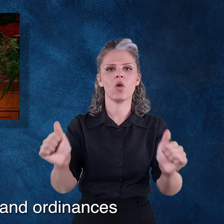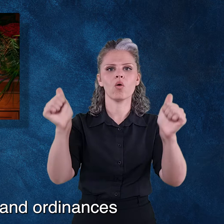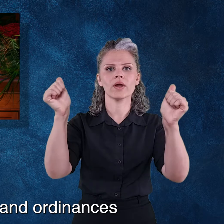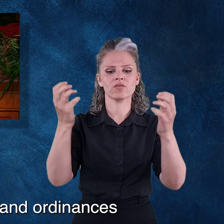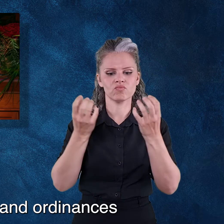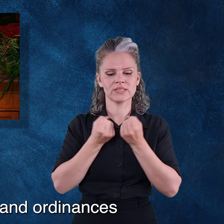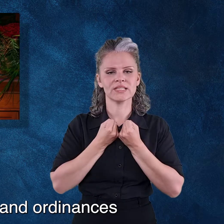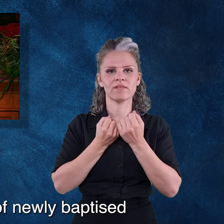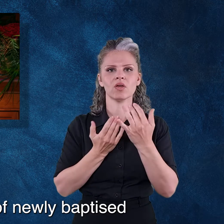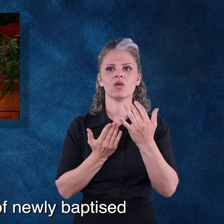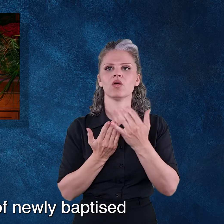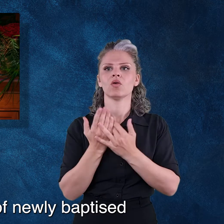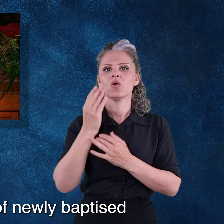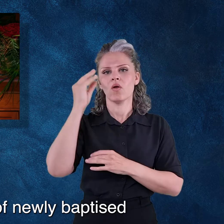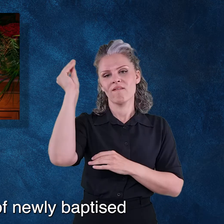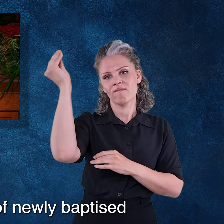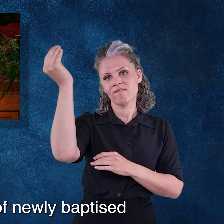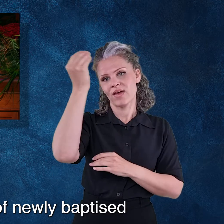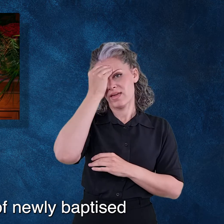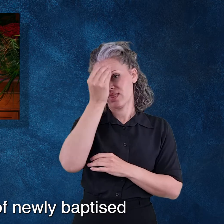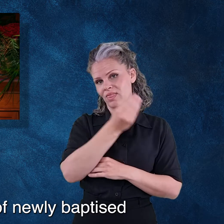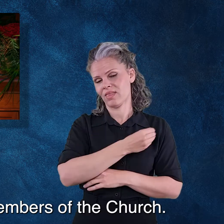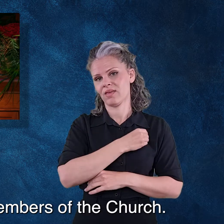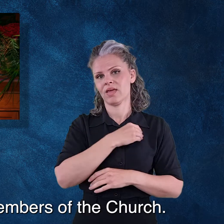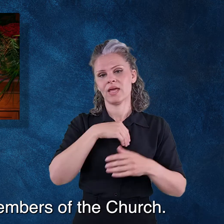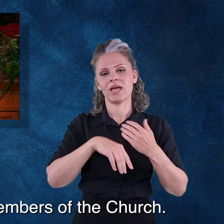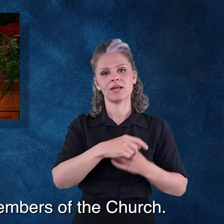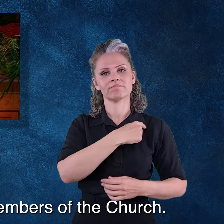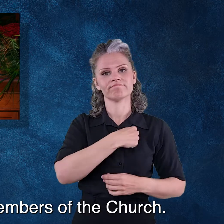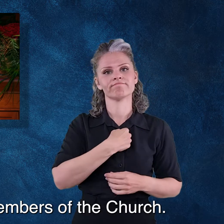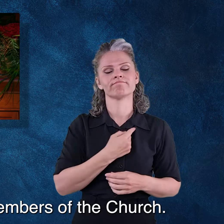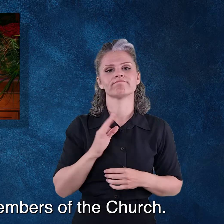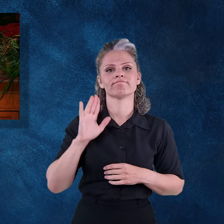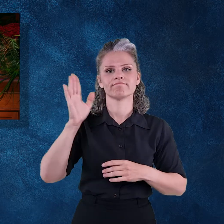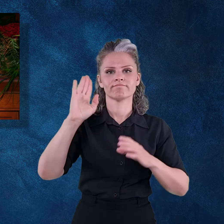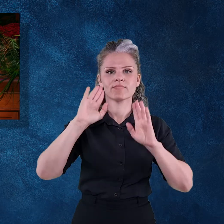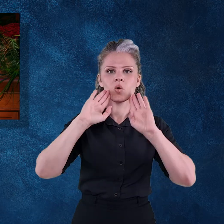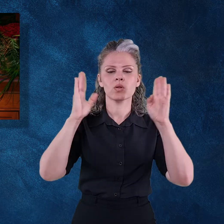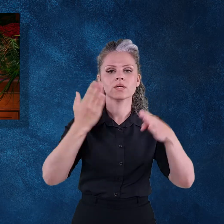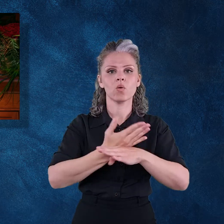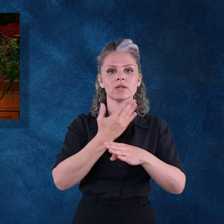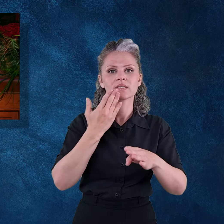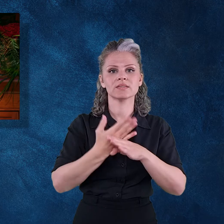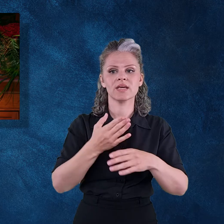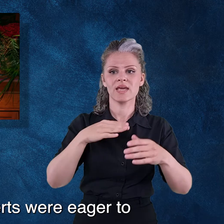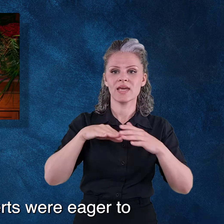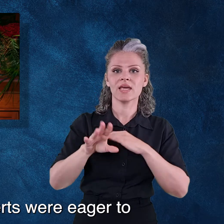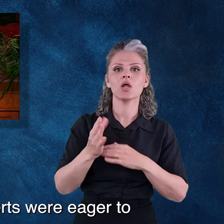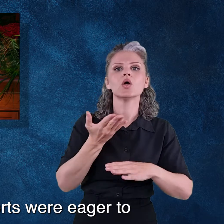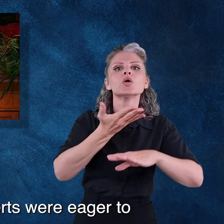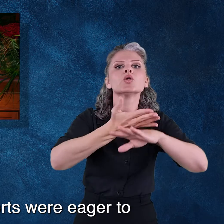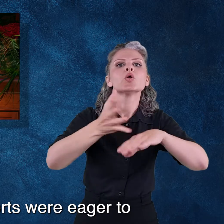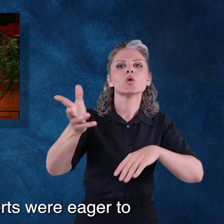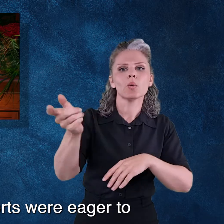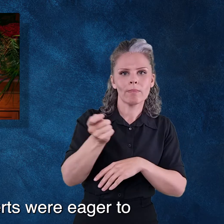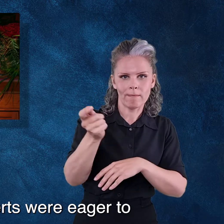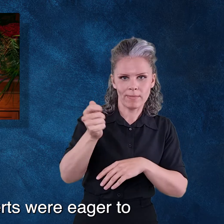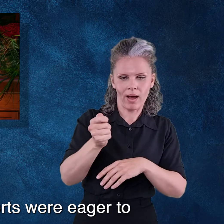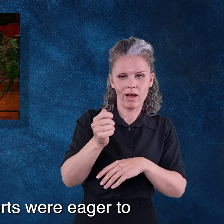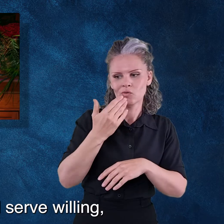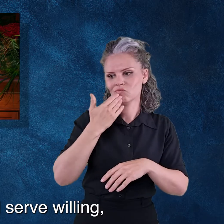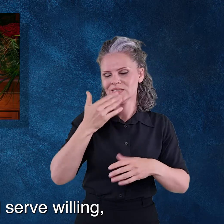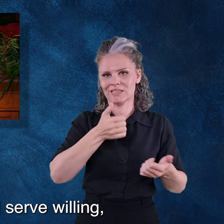ordinances in the lives of newly baptized and confirmed members of the Church. These converts were